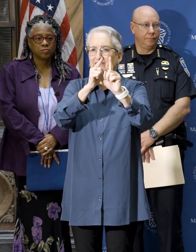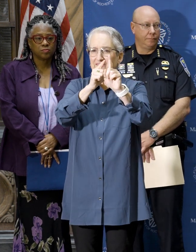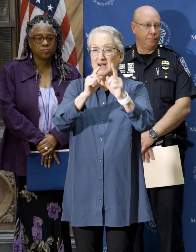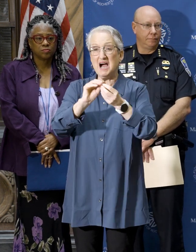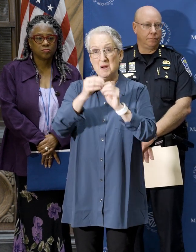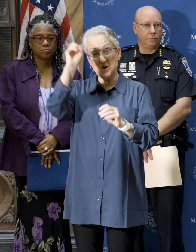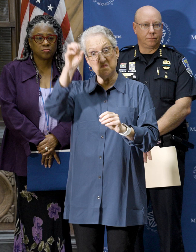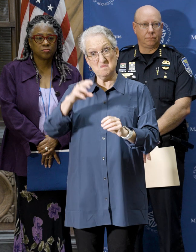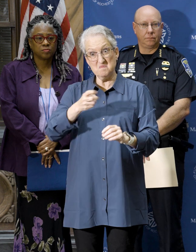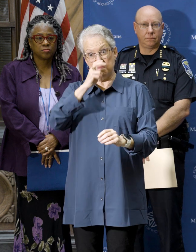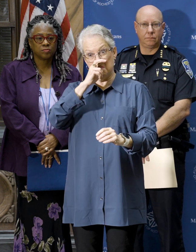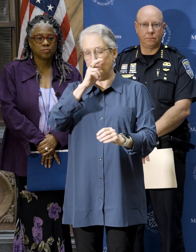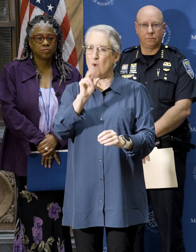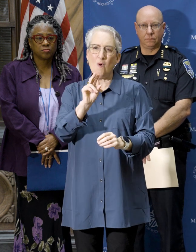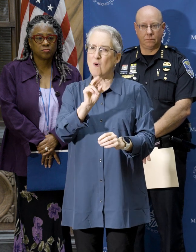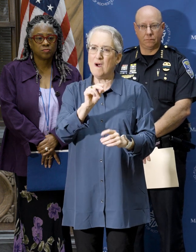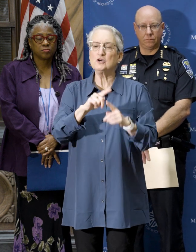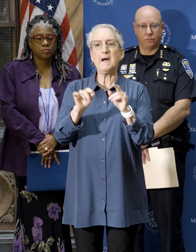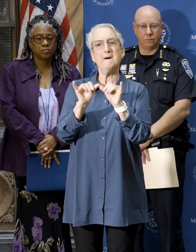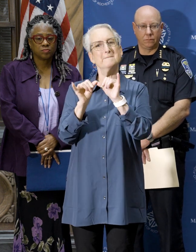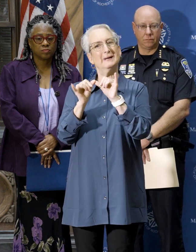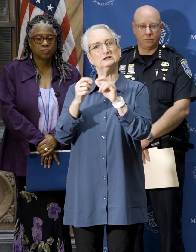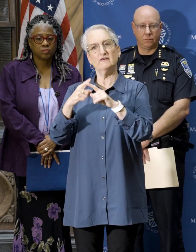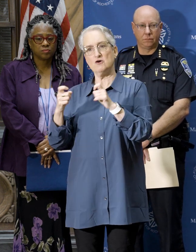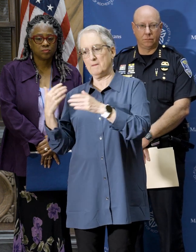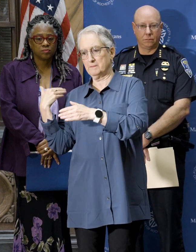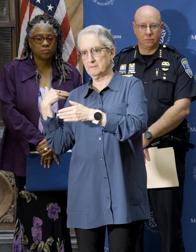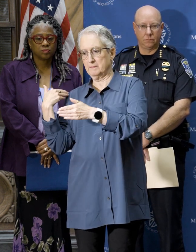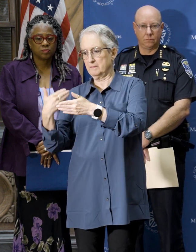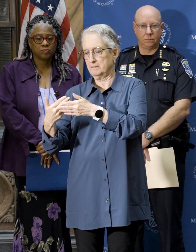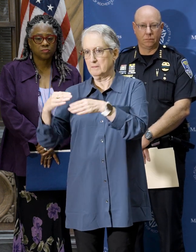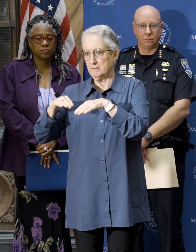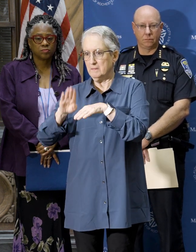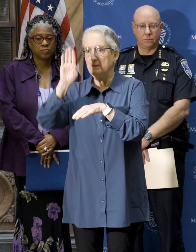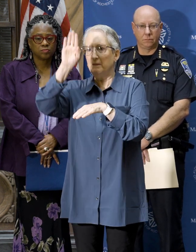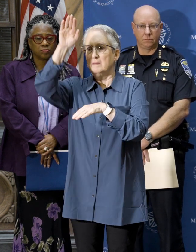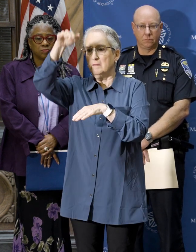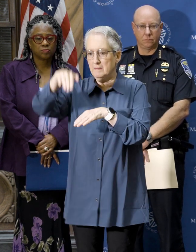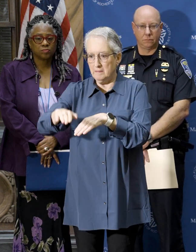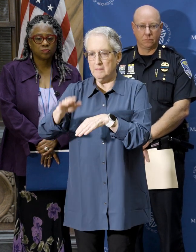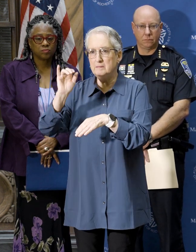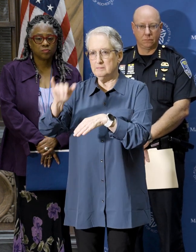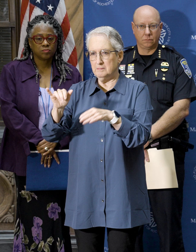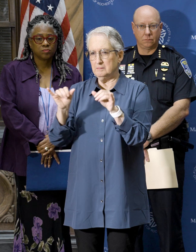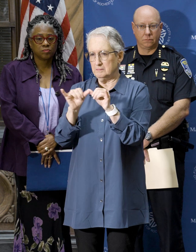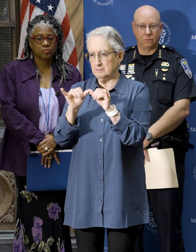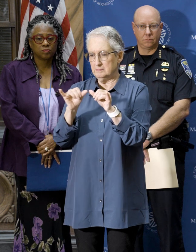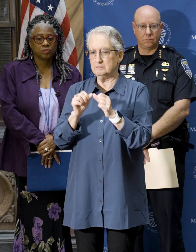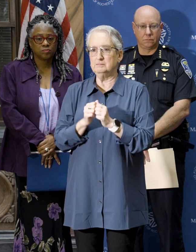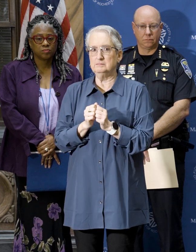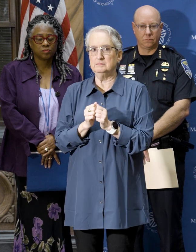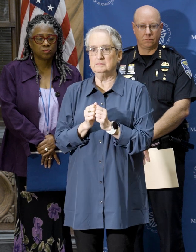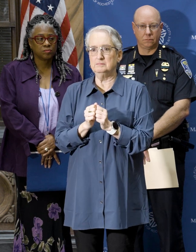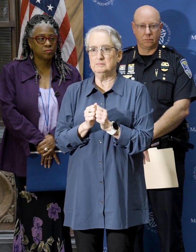the numbers are not the goal. They're measurements of progress toward that goal of making Rochester a safer city. A city